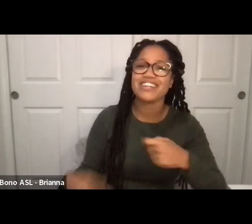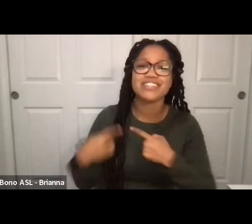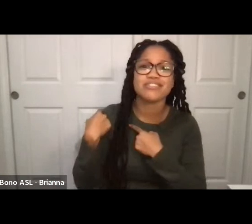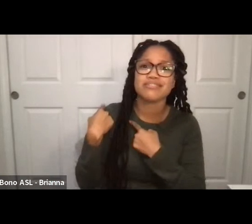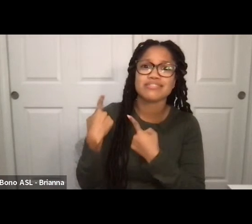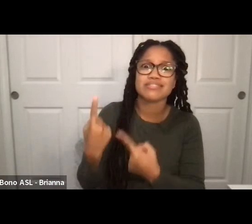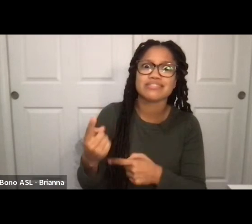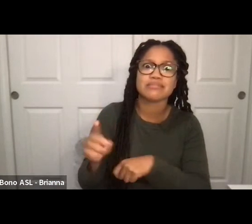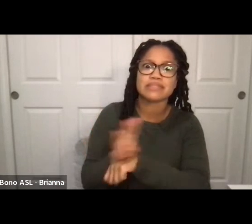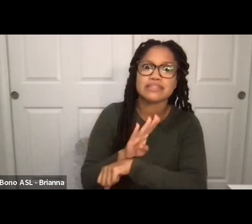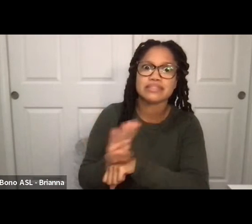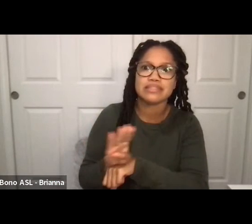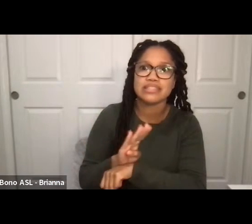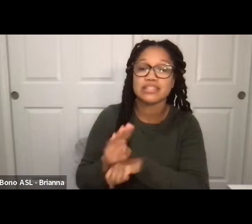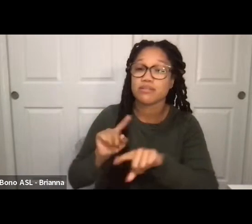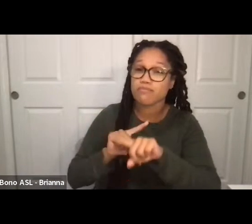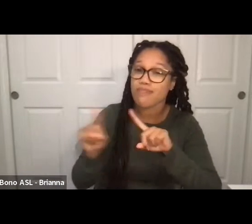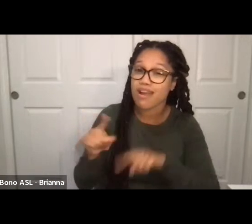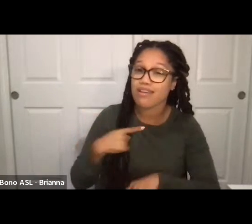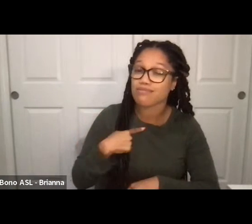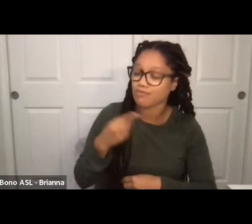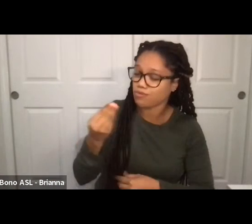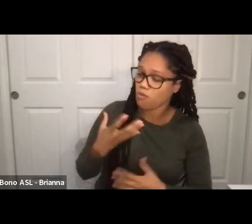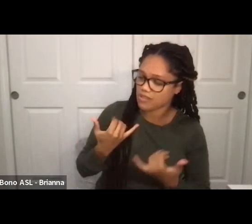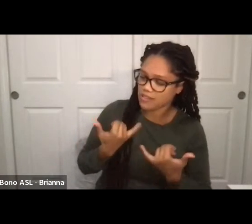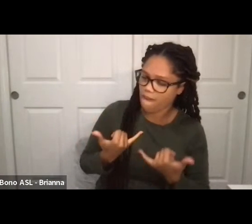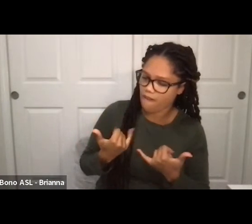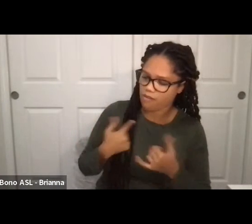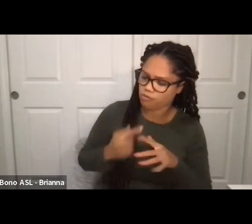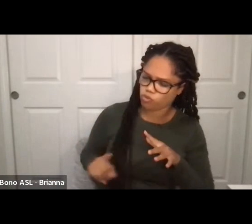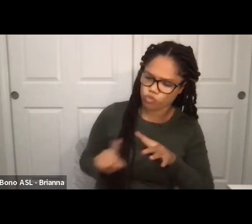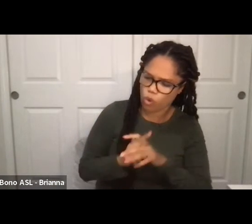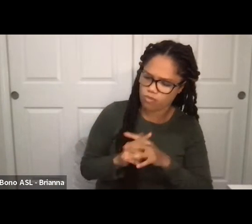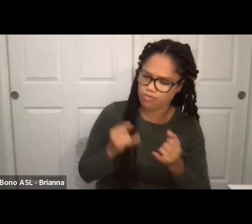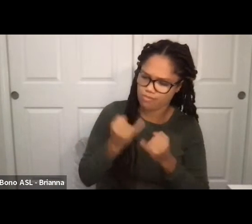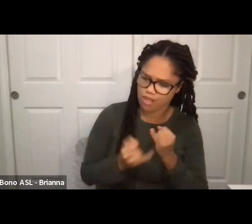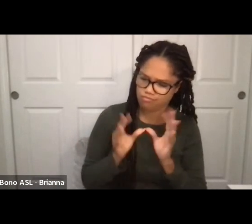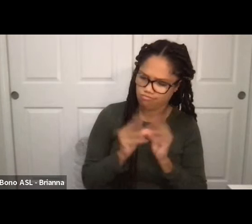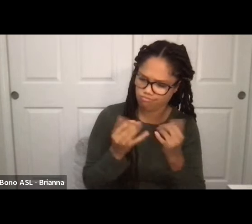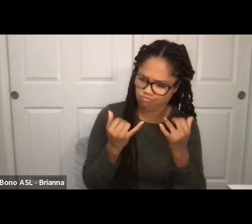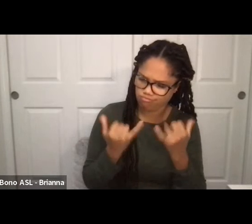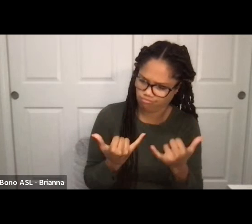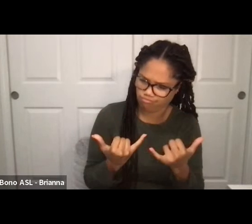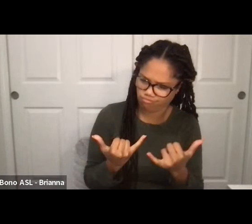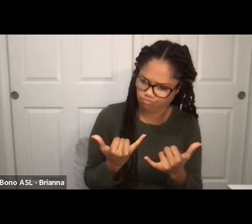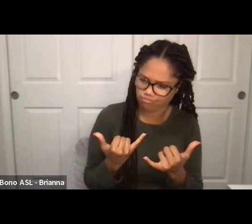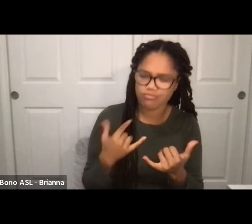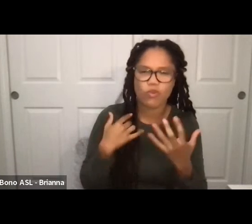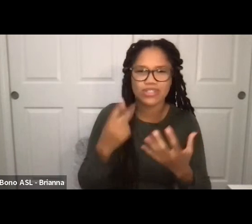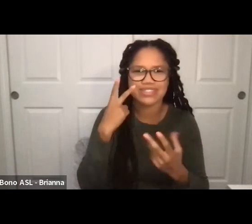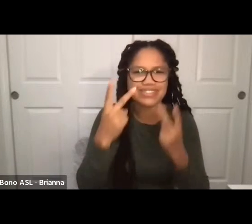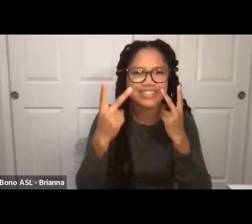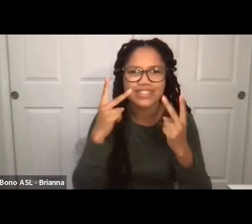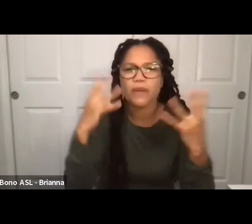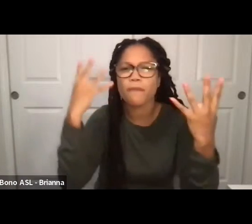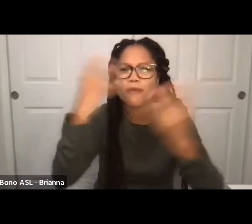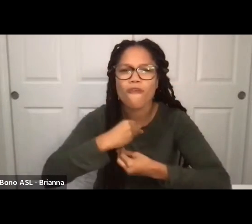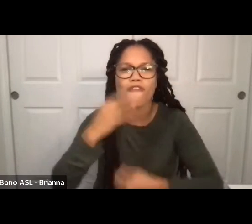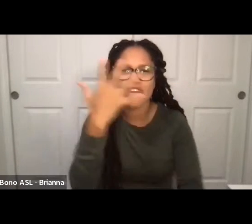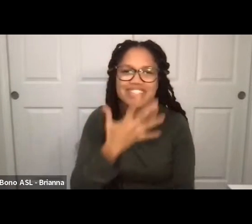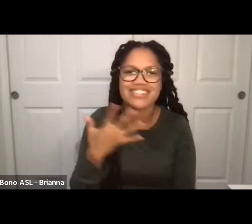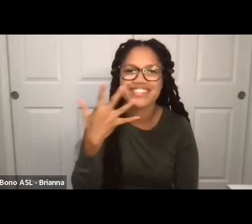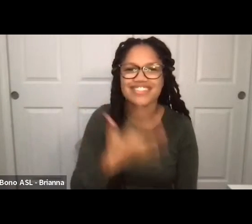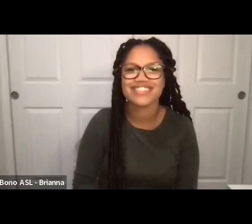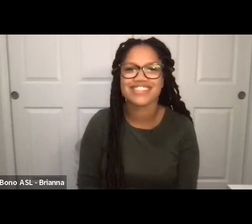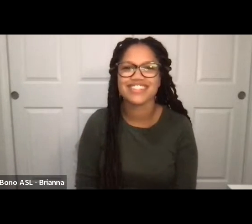been busy, but I said I was gonna be here tonight so I could see all your beautiful faces. Yes,